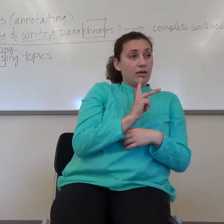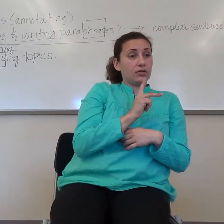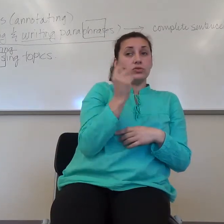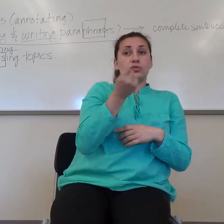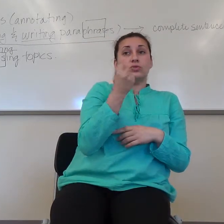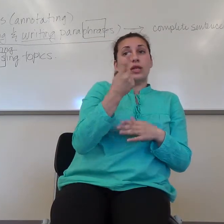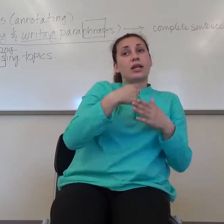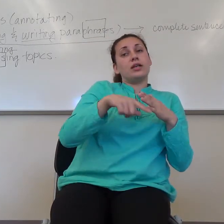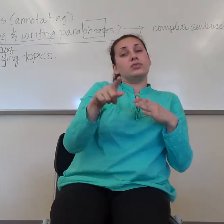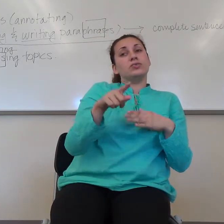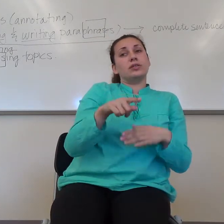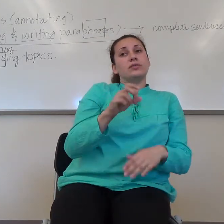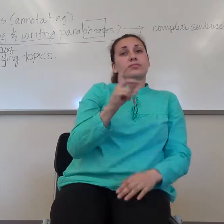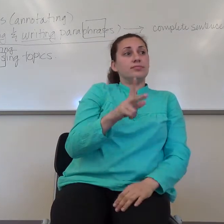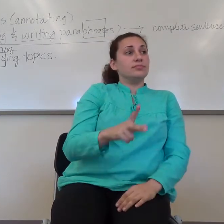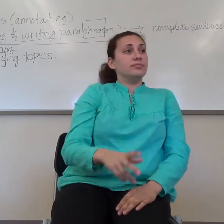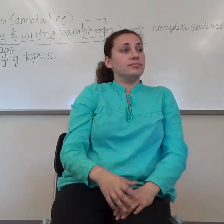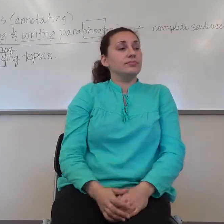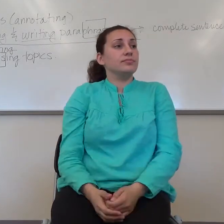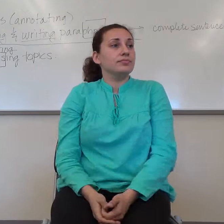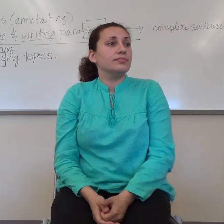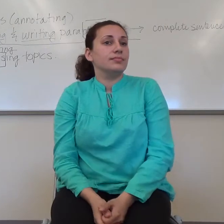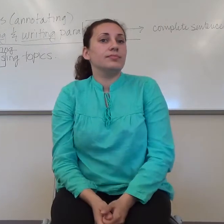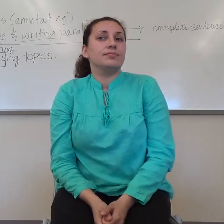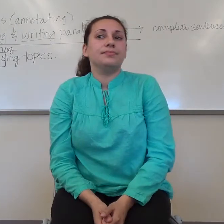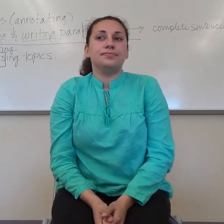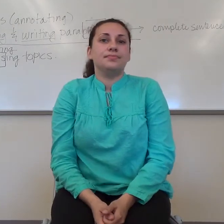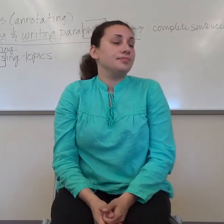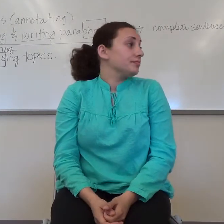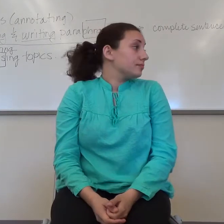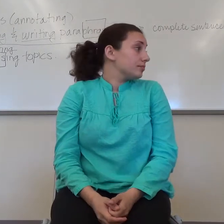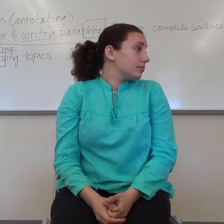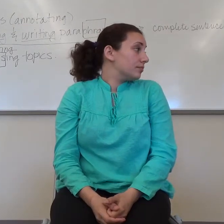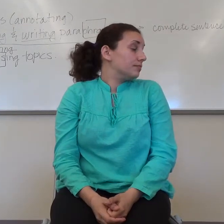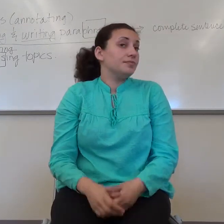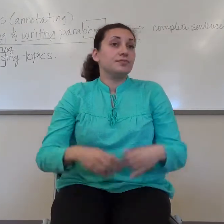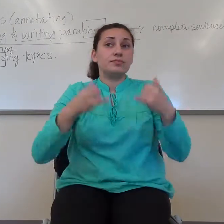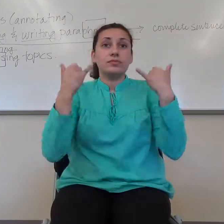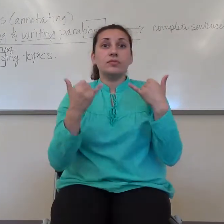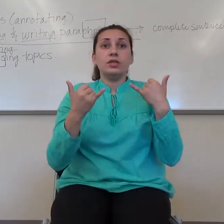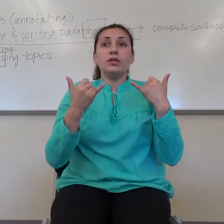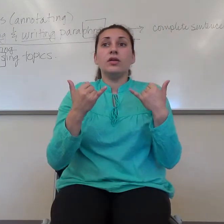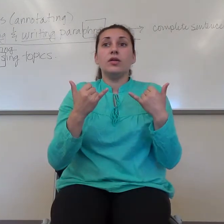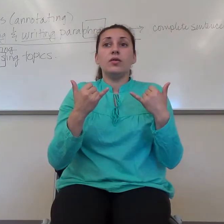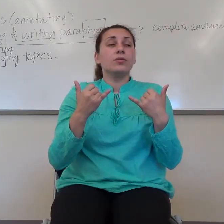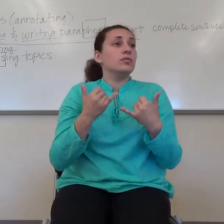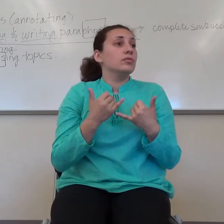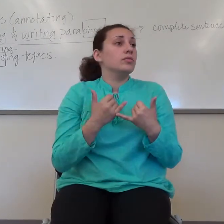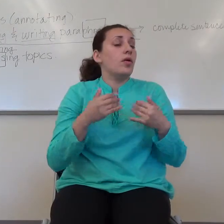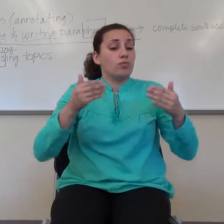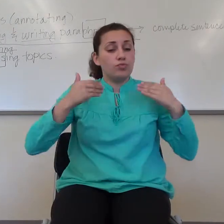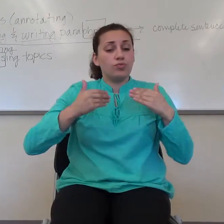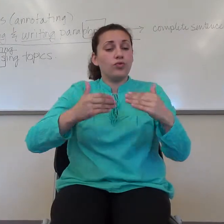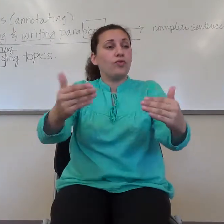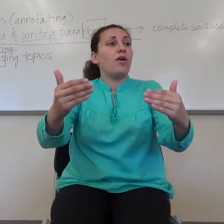Tuesday. Okay? Okay, so now we need to move on to the stuff you're going to do